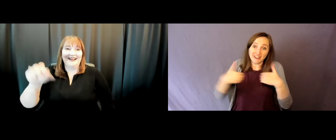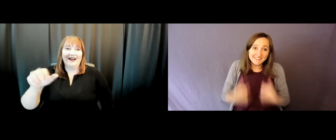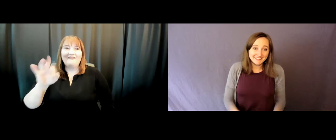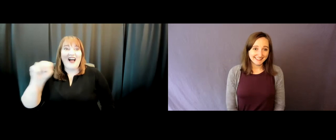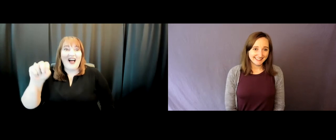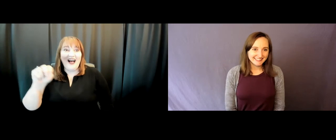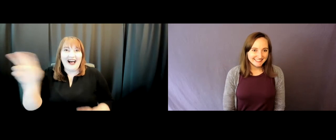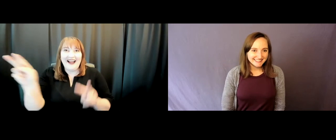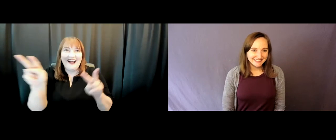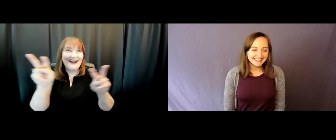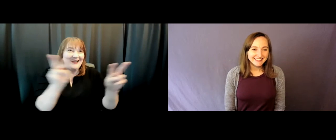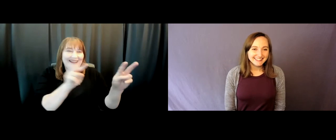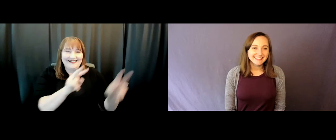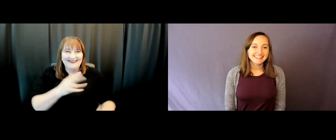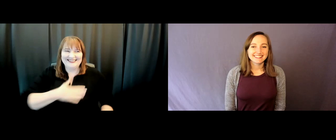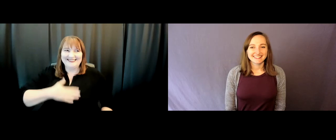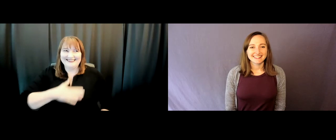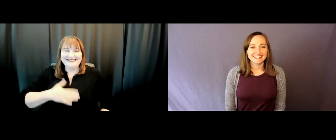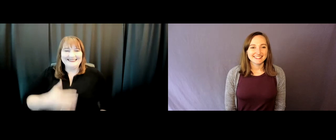there. Oh yeah. So